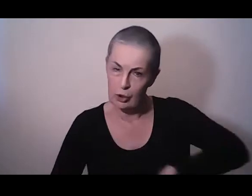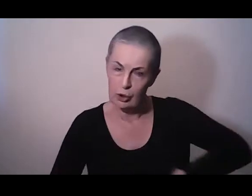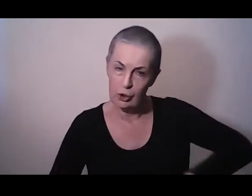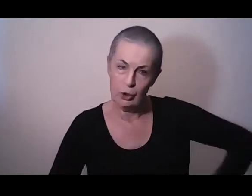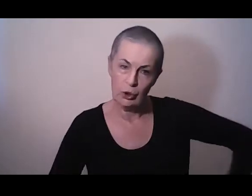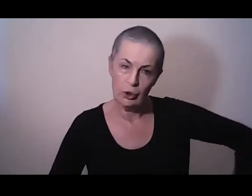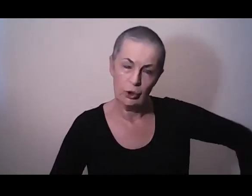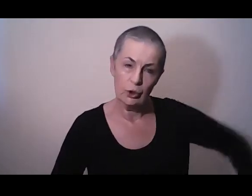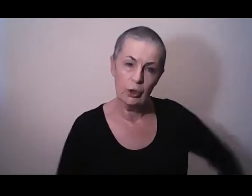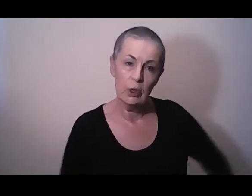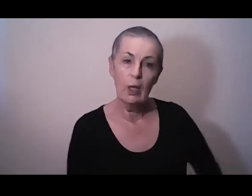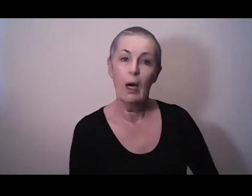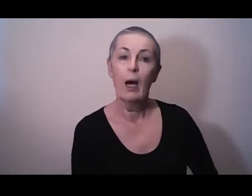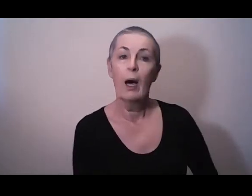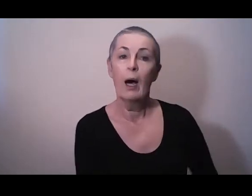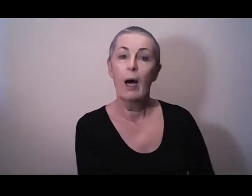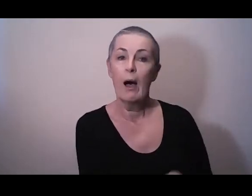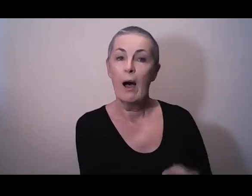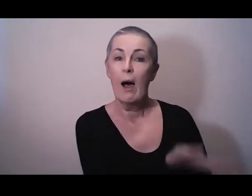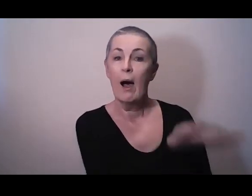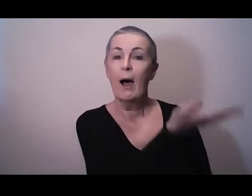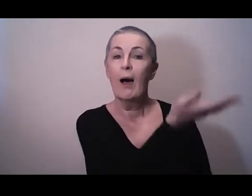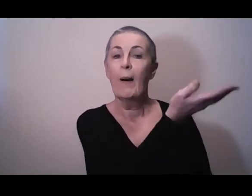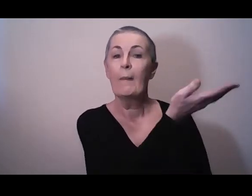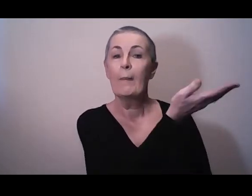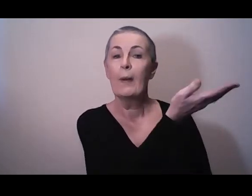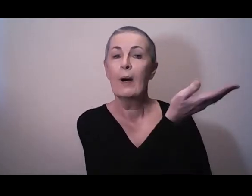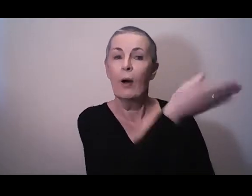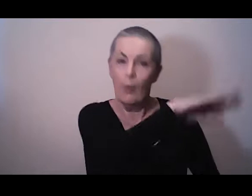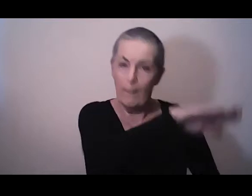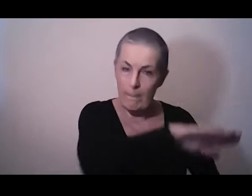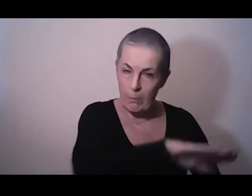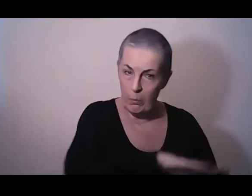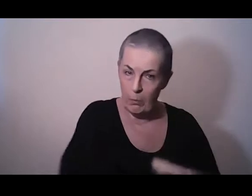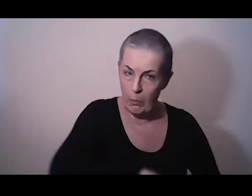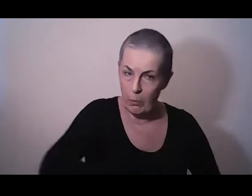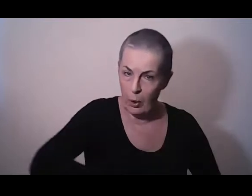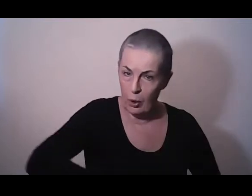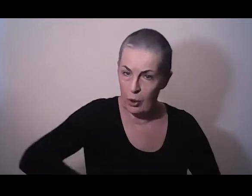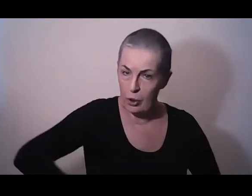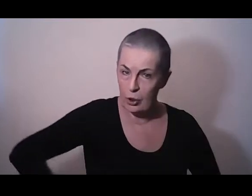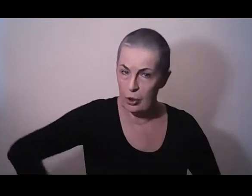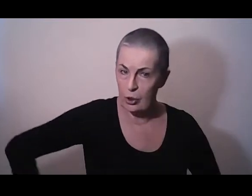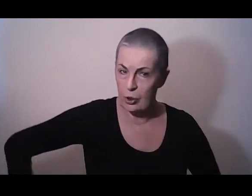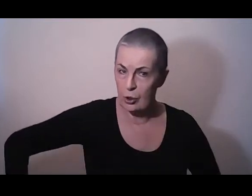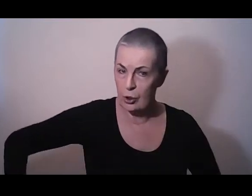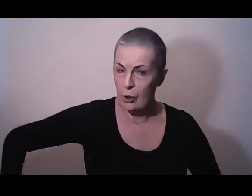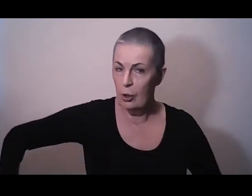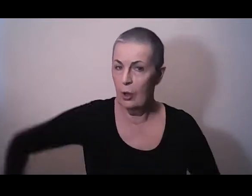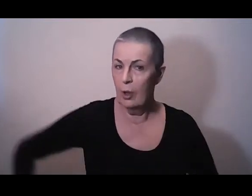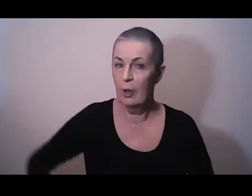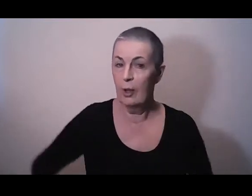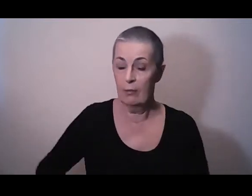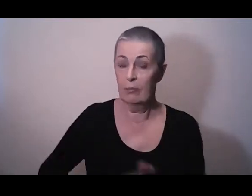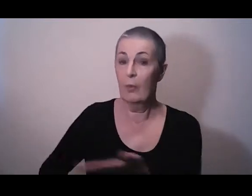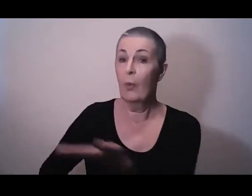side and lift the energy up with the other hand. So think of it, ball